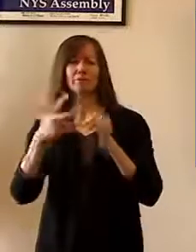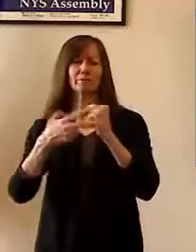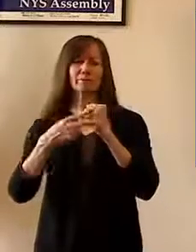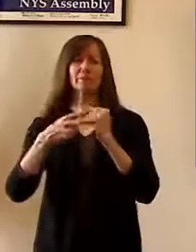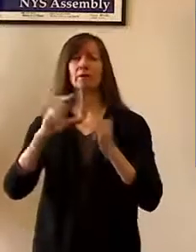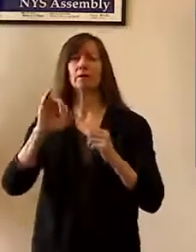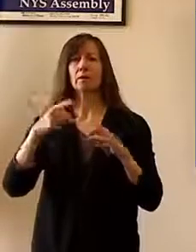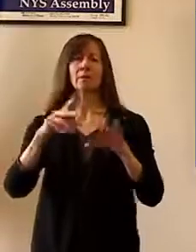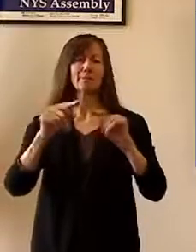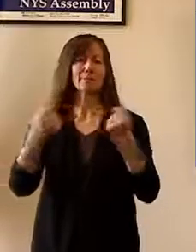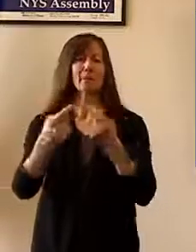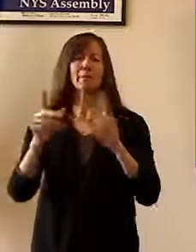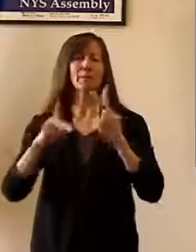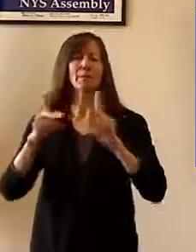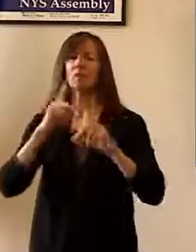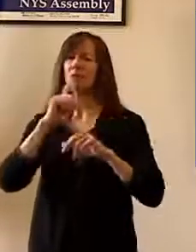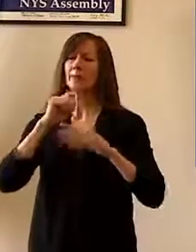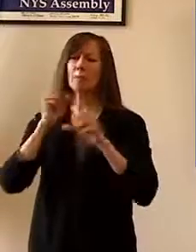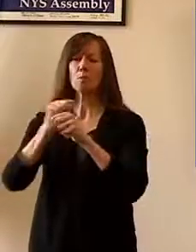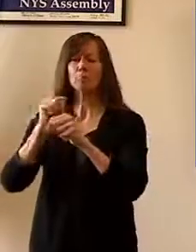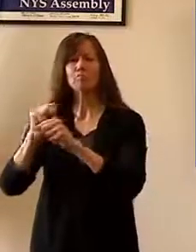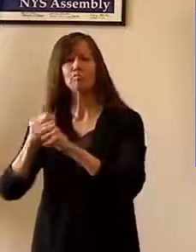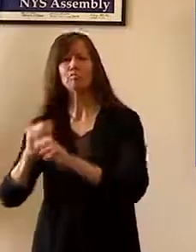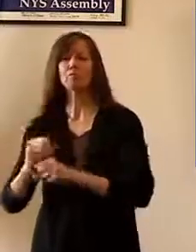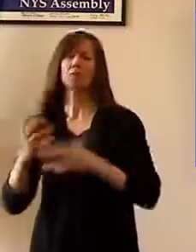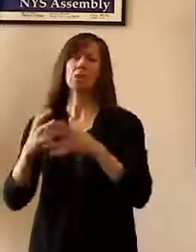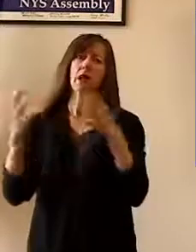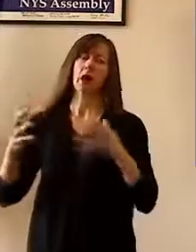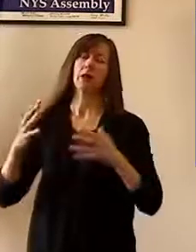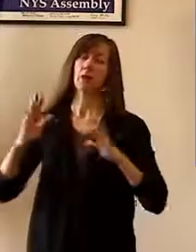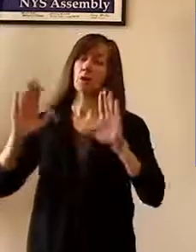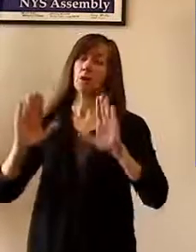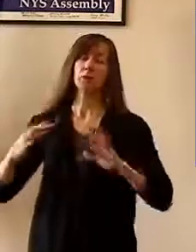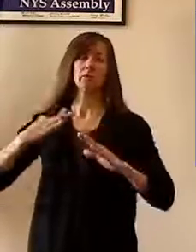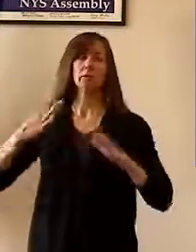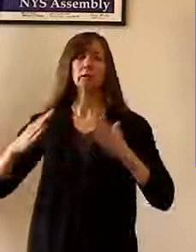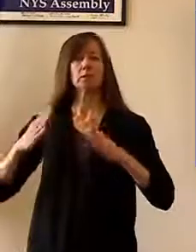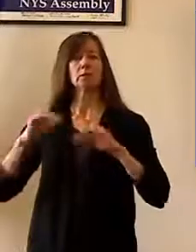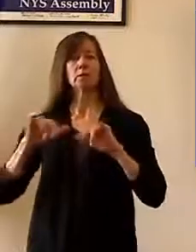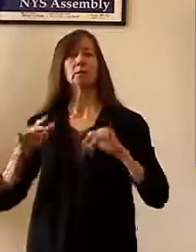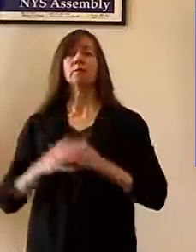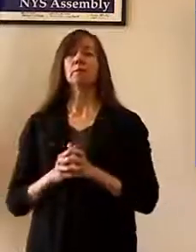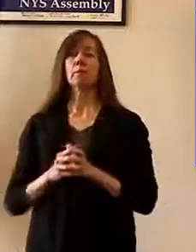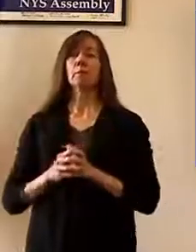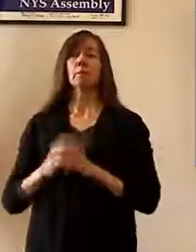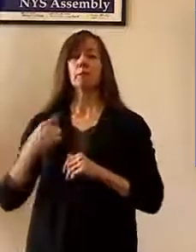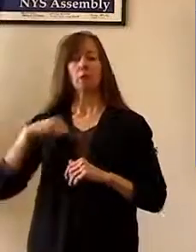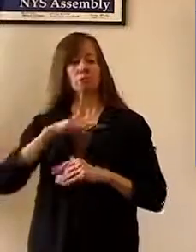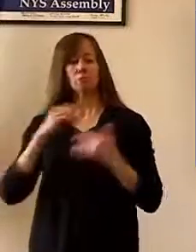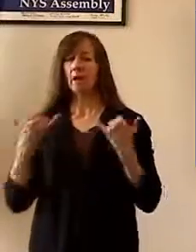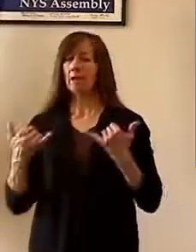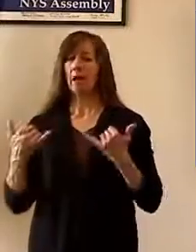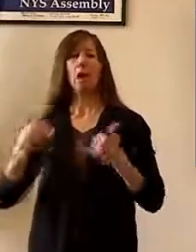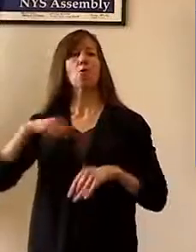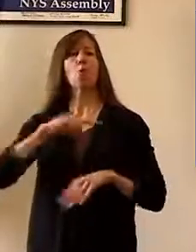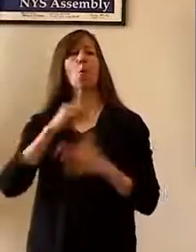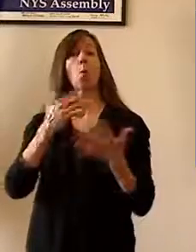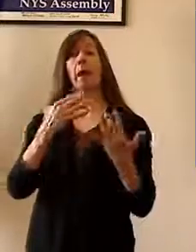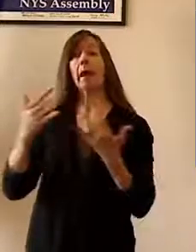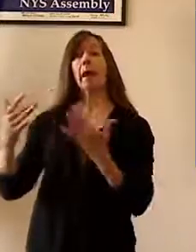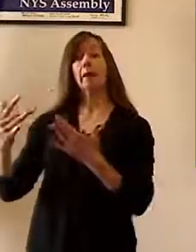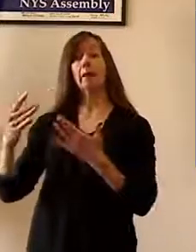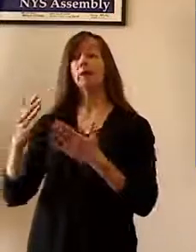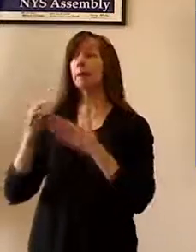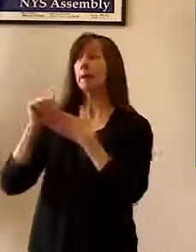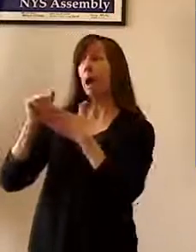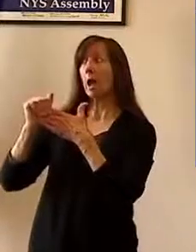work. However, again, we're adhering to the guidance. We're pausing and had yesterday morning